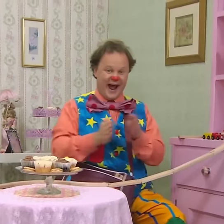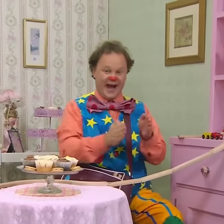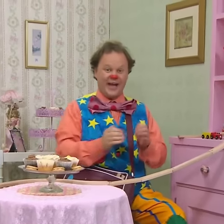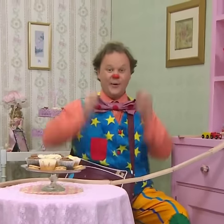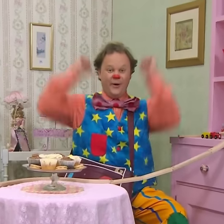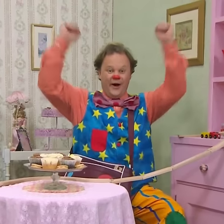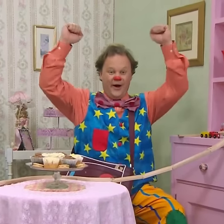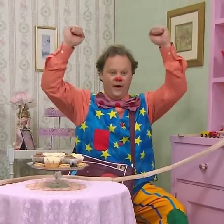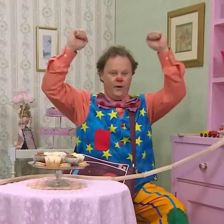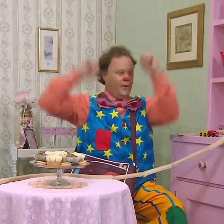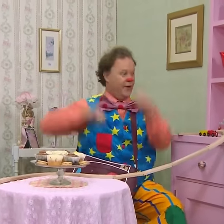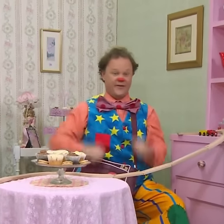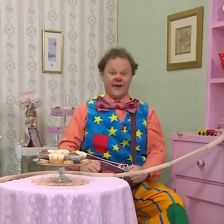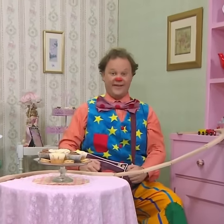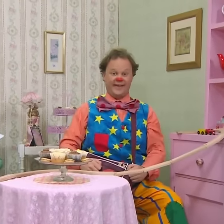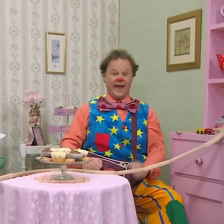track. Woohoo! Or should I say,